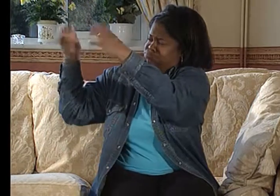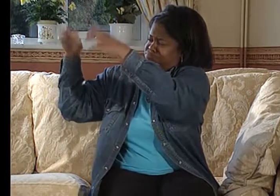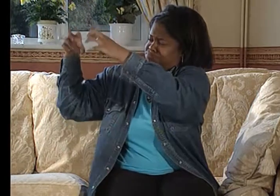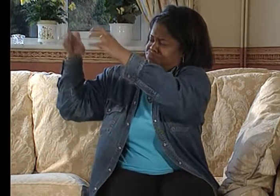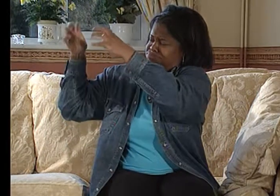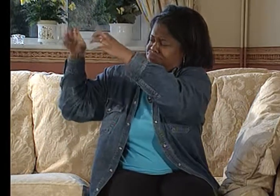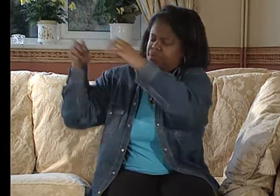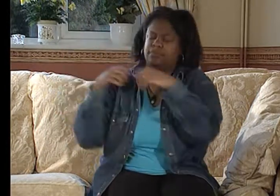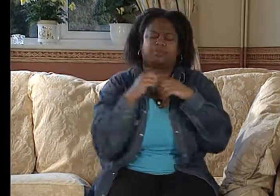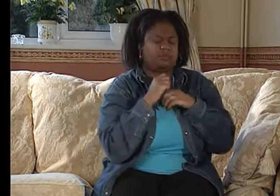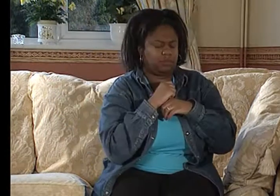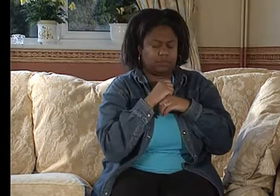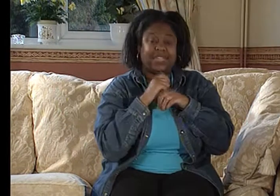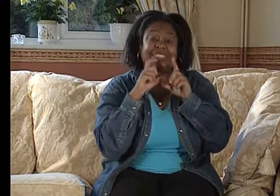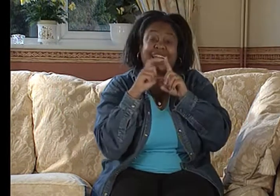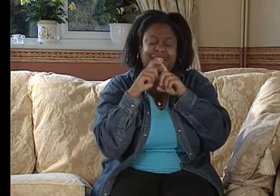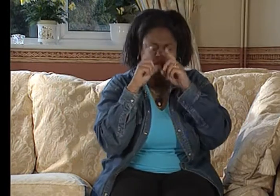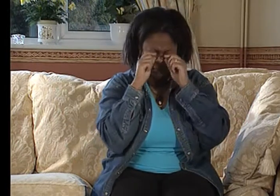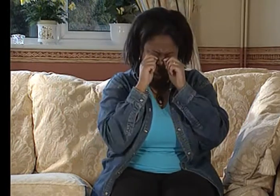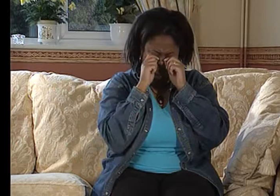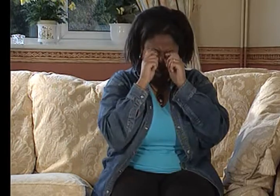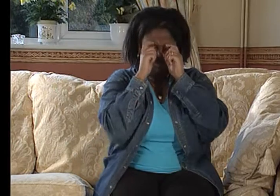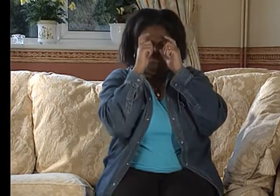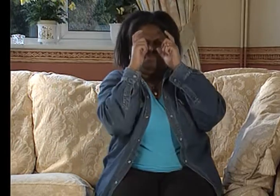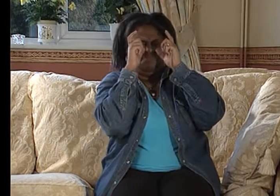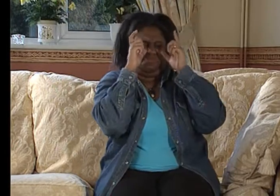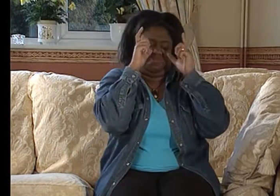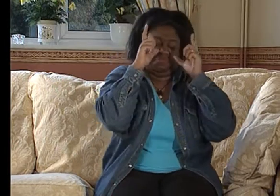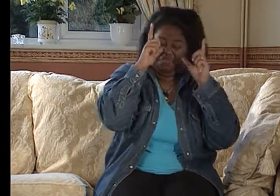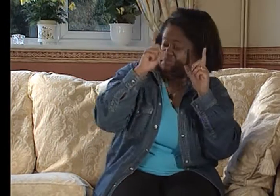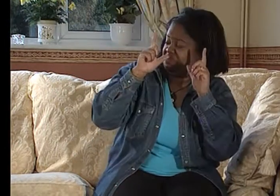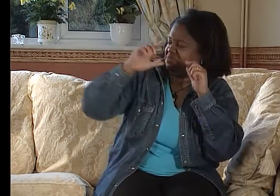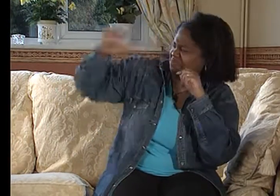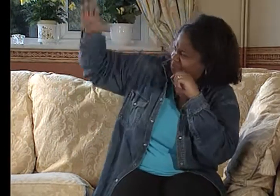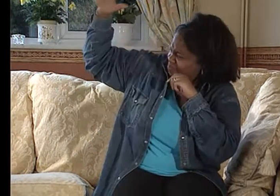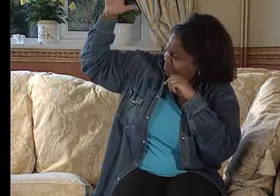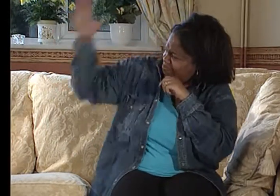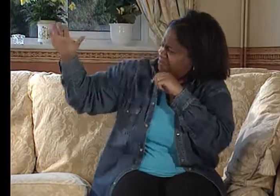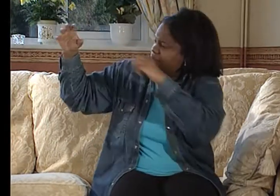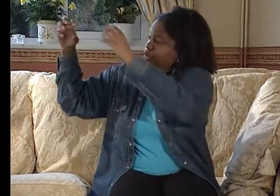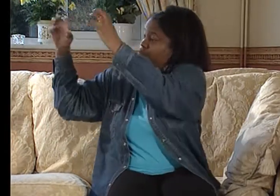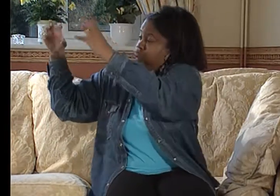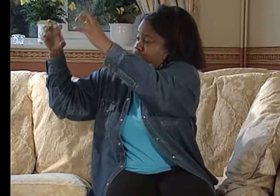In the house, Daddy's alarm clock jingled and jangled. He he slowly woke up.